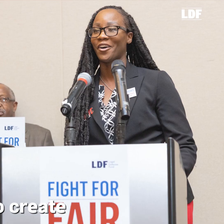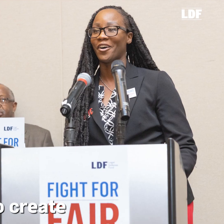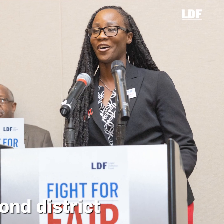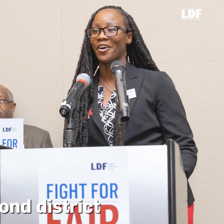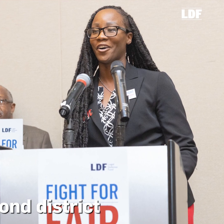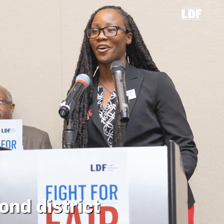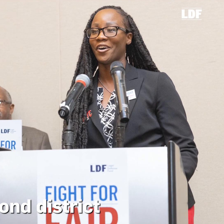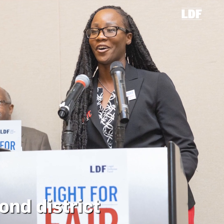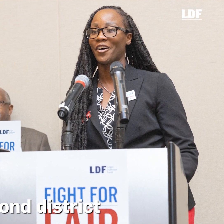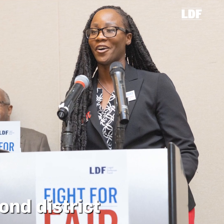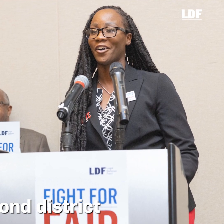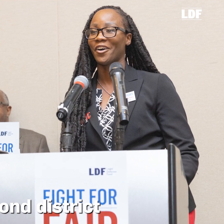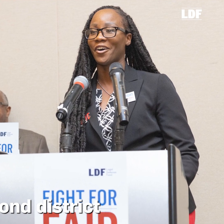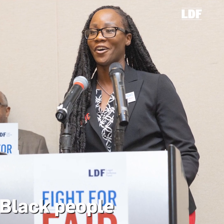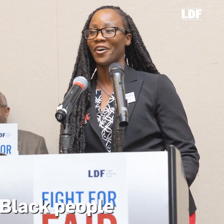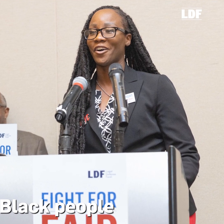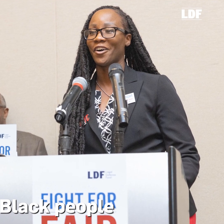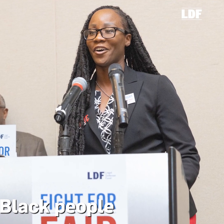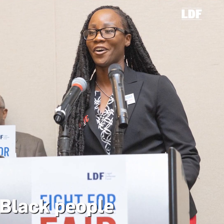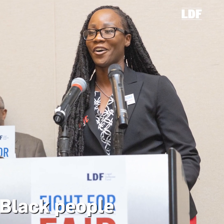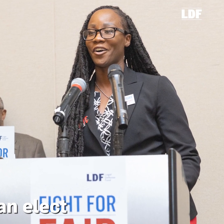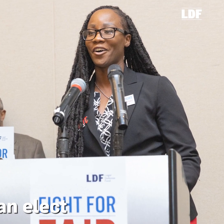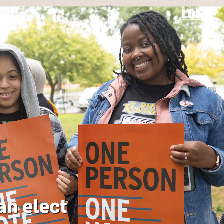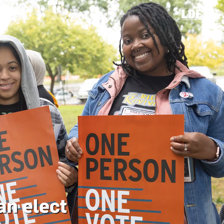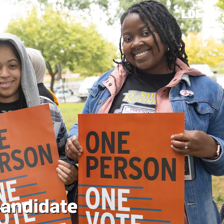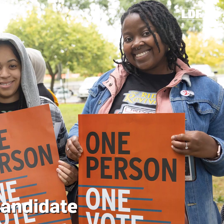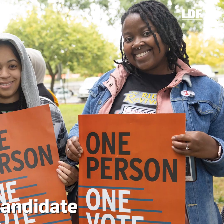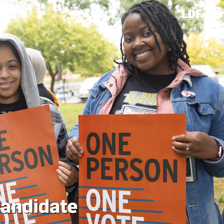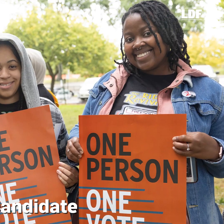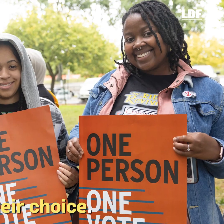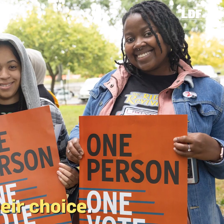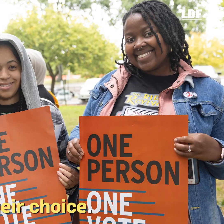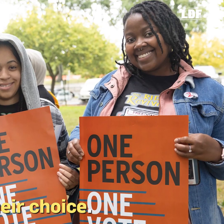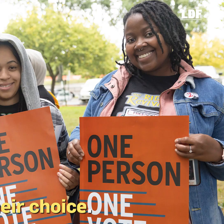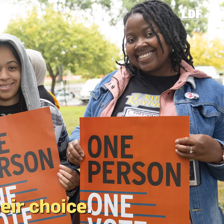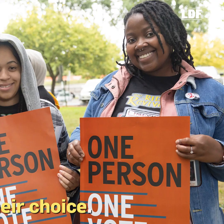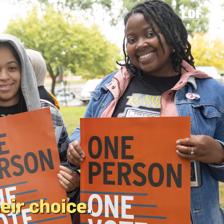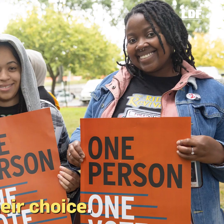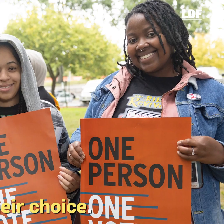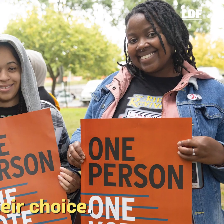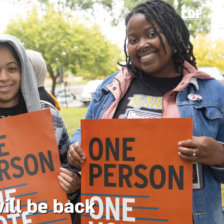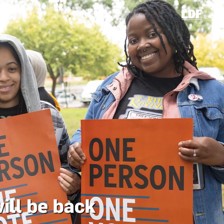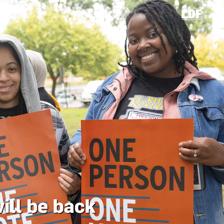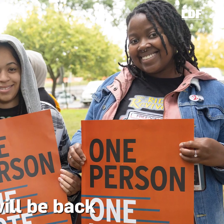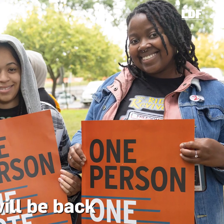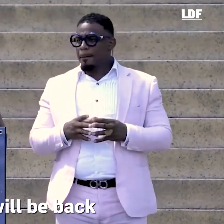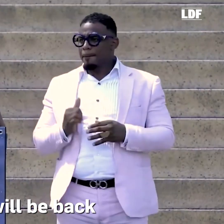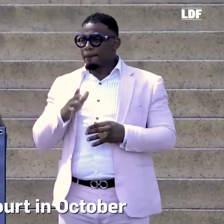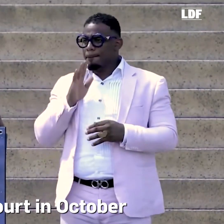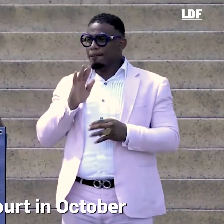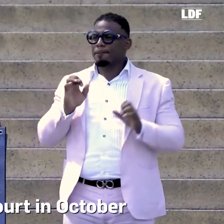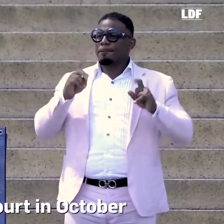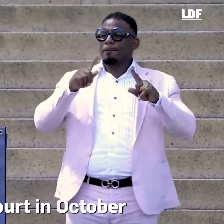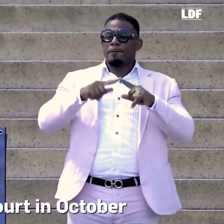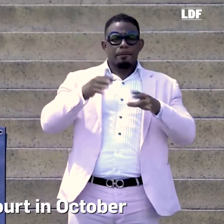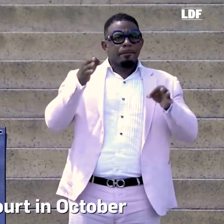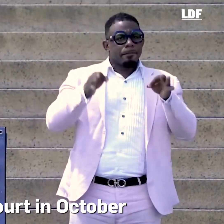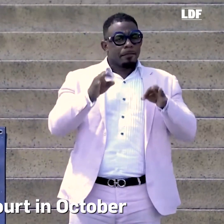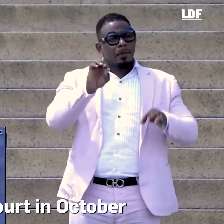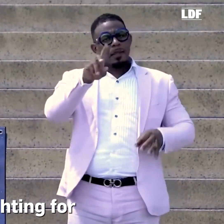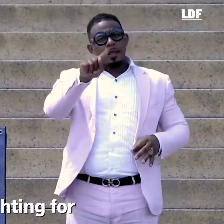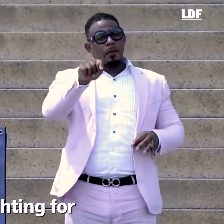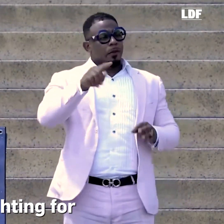to create a second district where Black people can elect a candidate of their choice. We will be back in the court